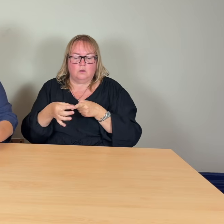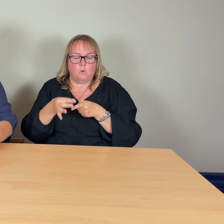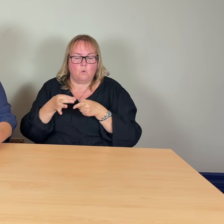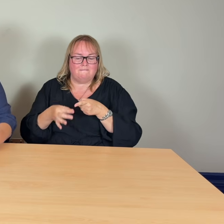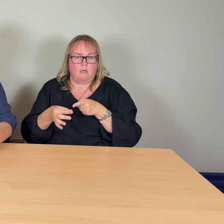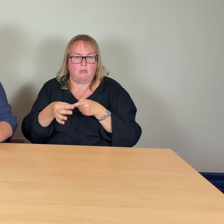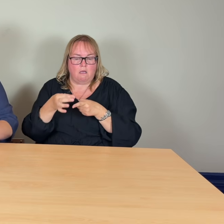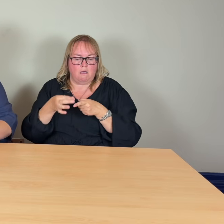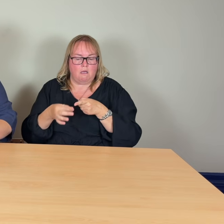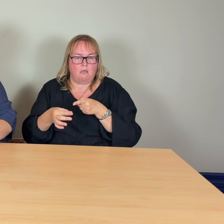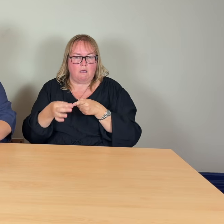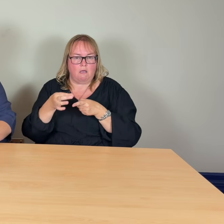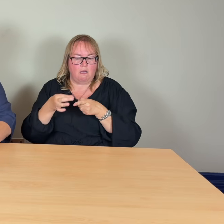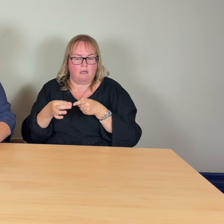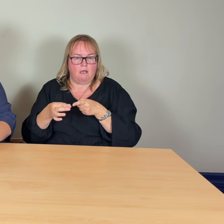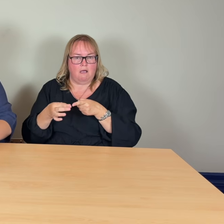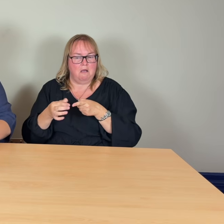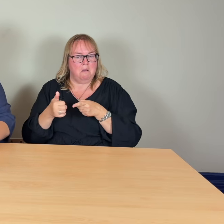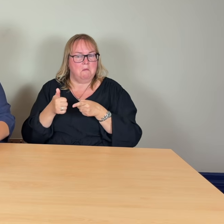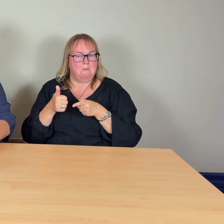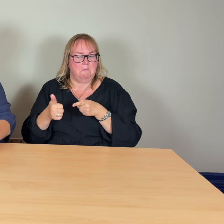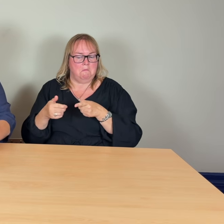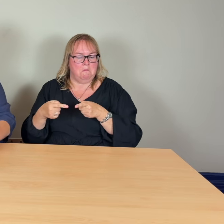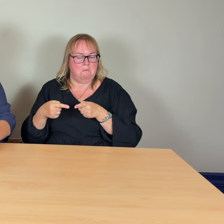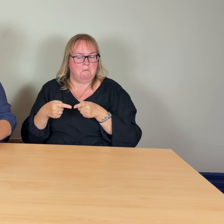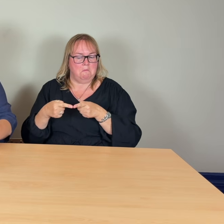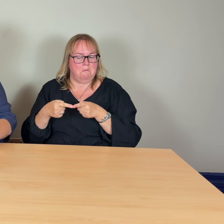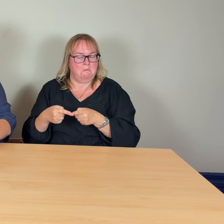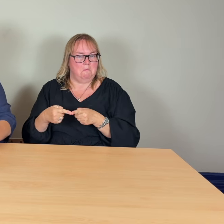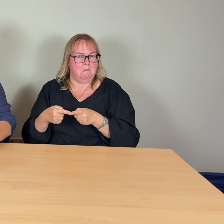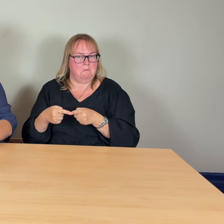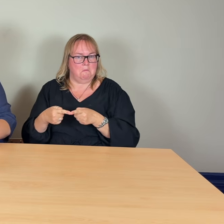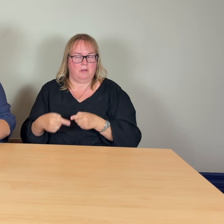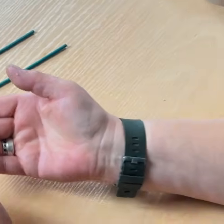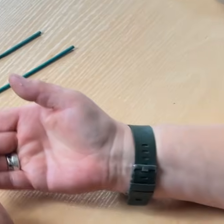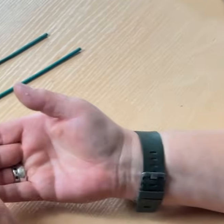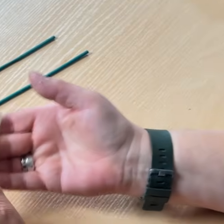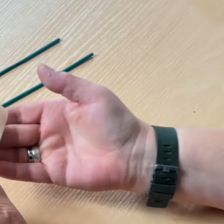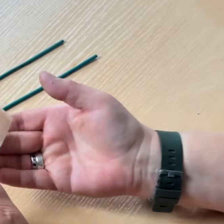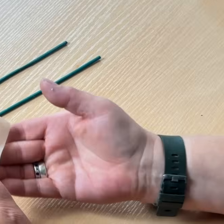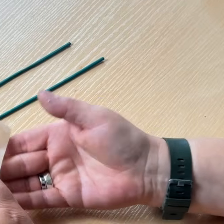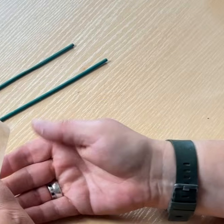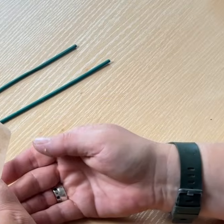round to make your first angle.